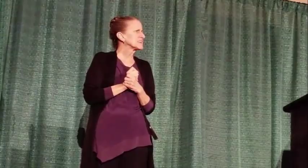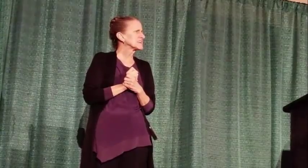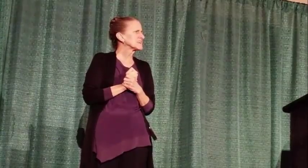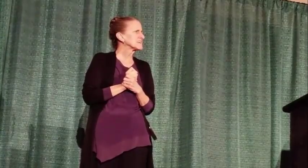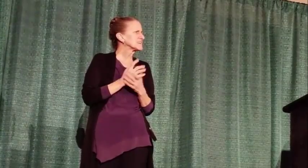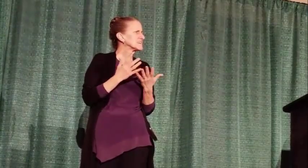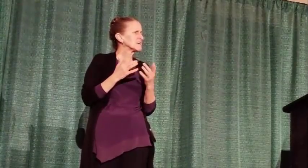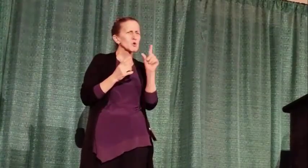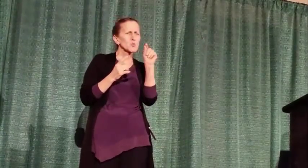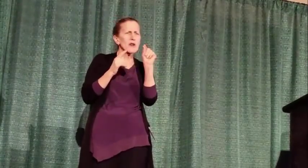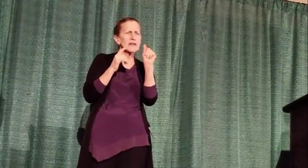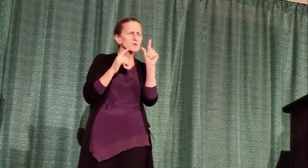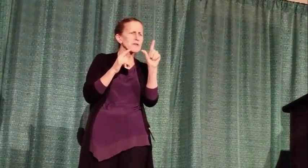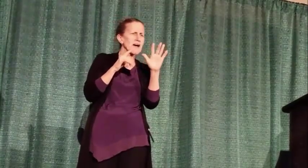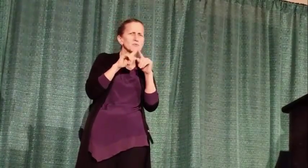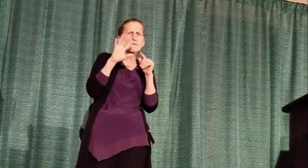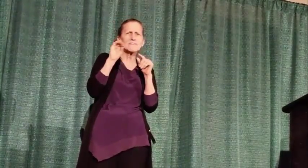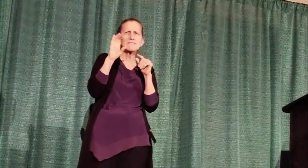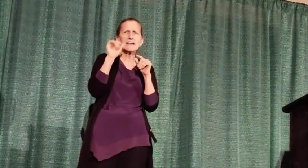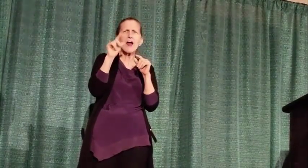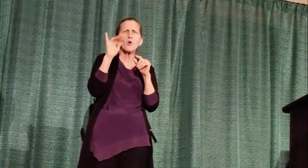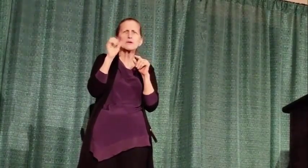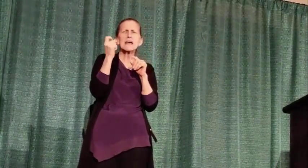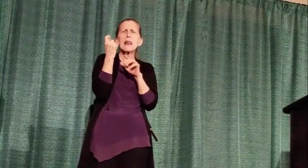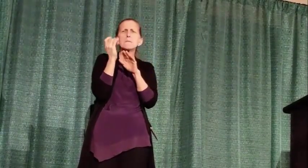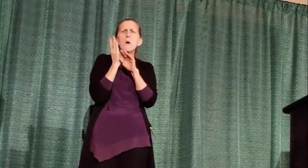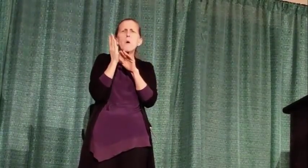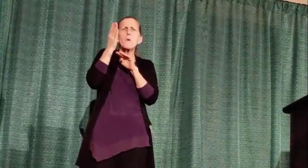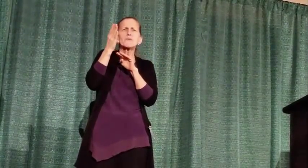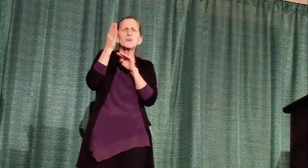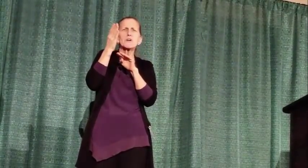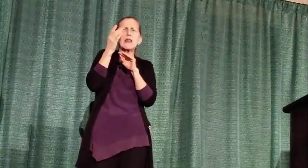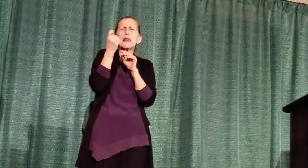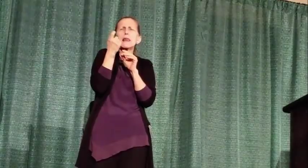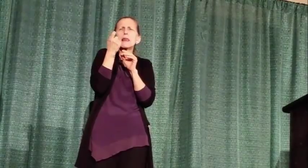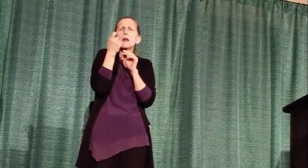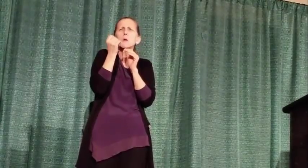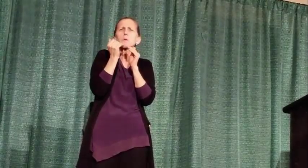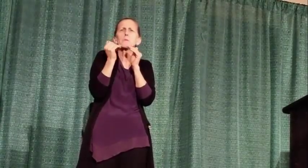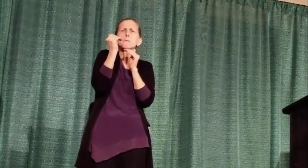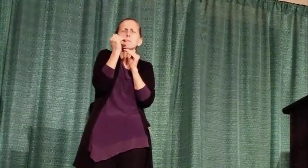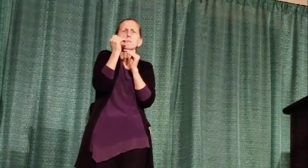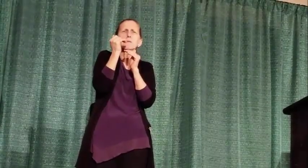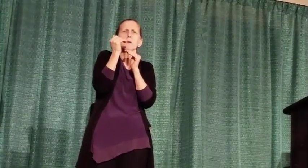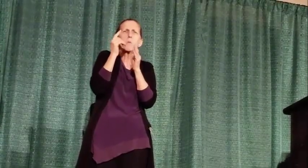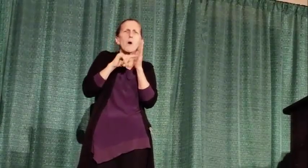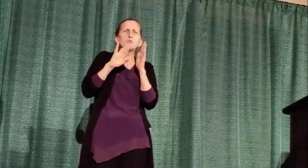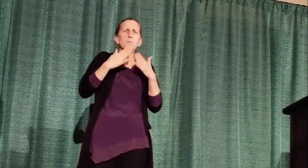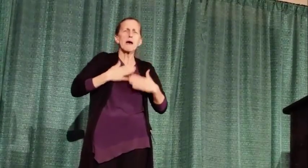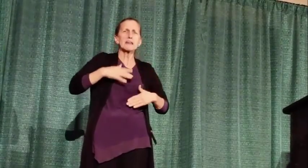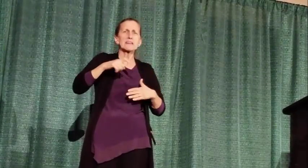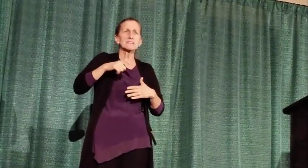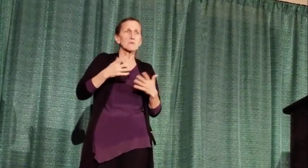25 to 50 calories a day too much? Just a little bit overshot your nutrient needs of what you need to maintain your perfect weight.